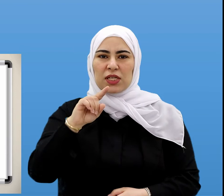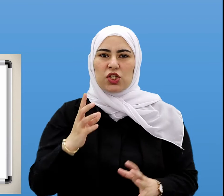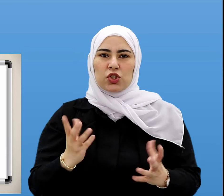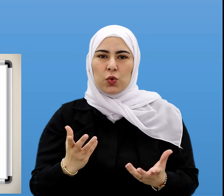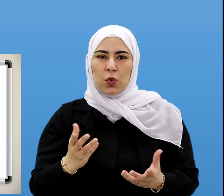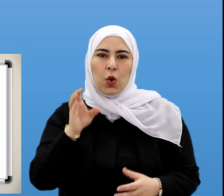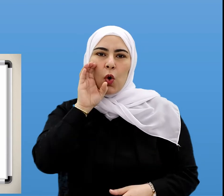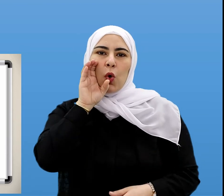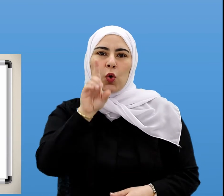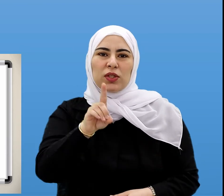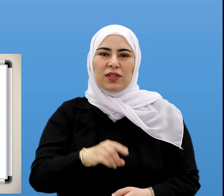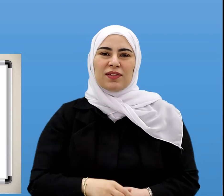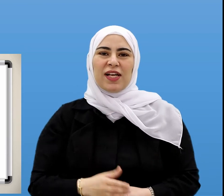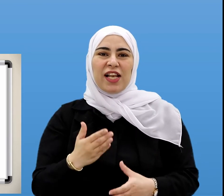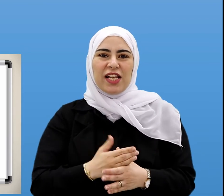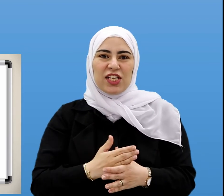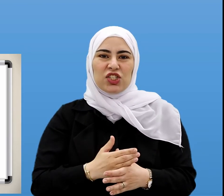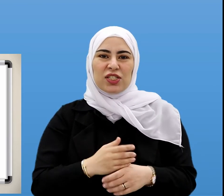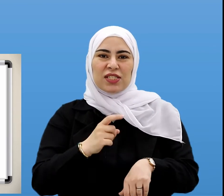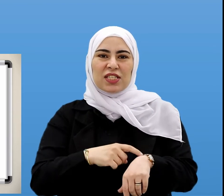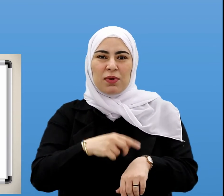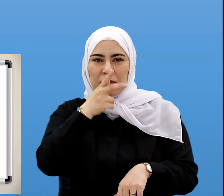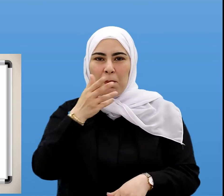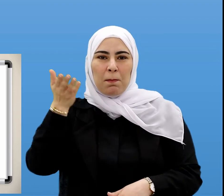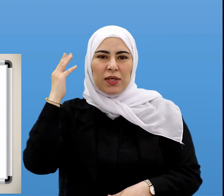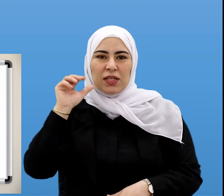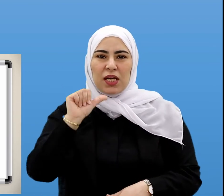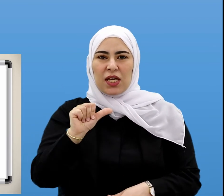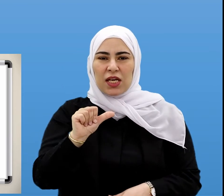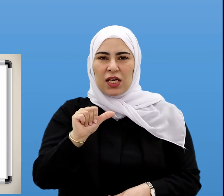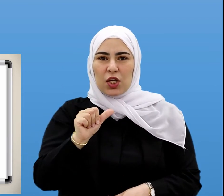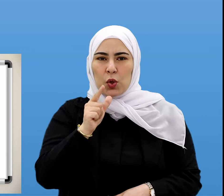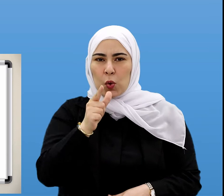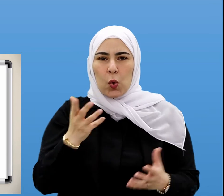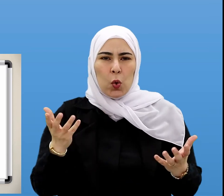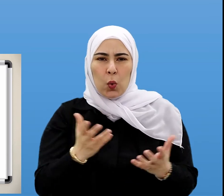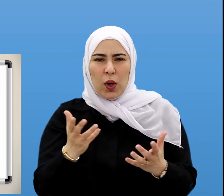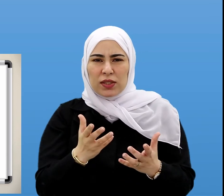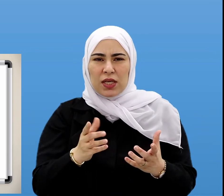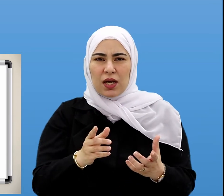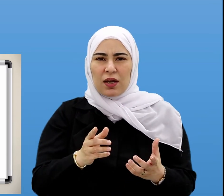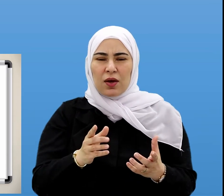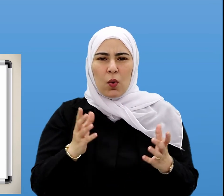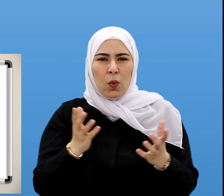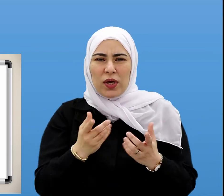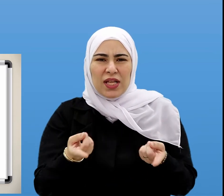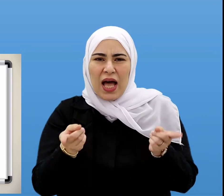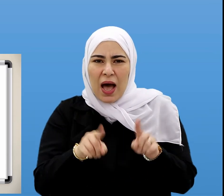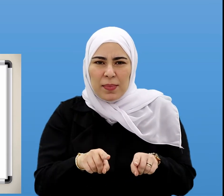couldn't. A said, what happened? He replied, I was riding in the